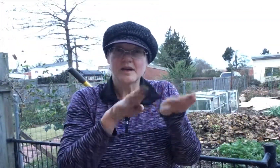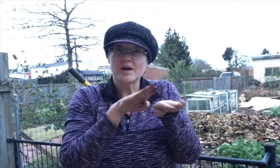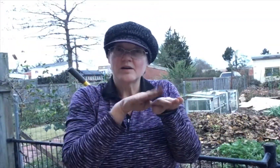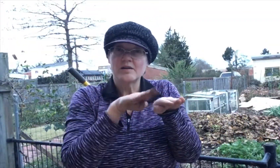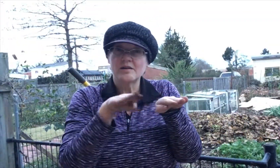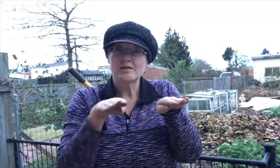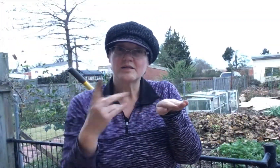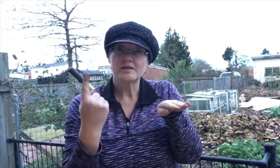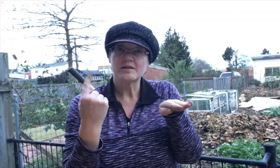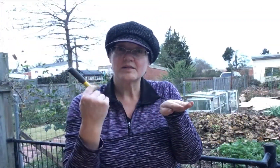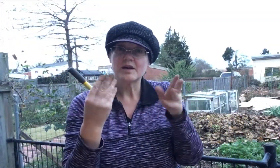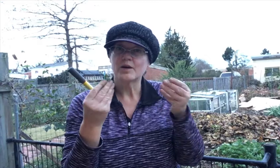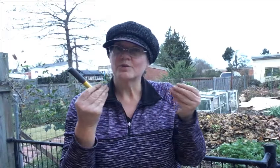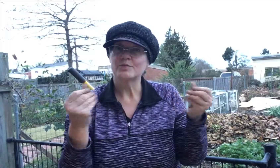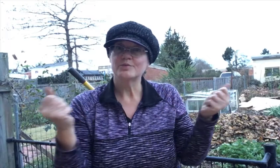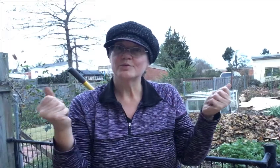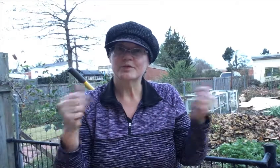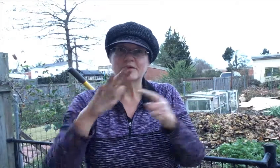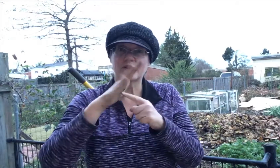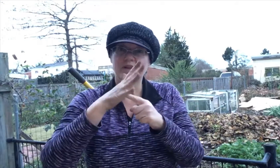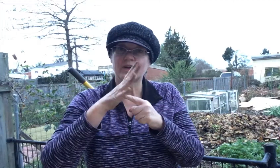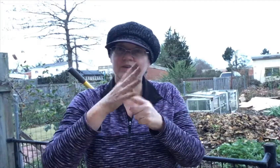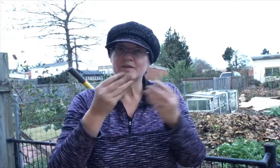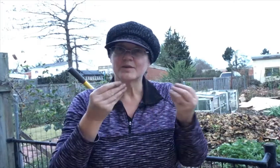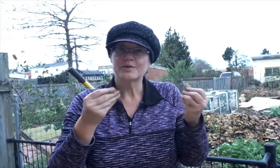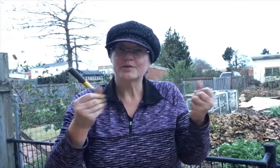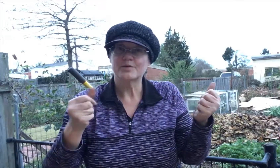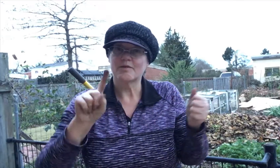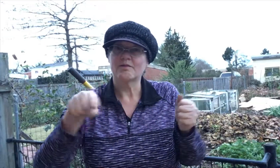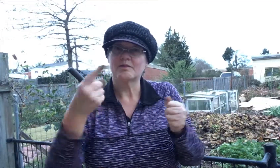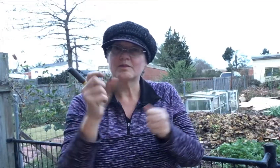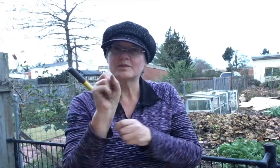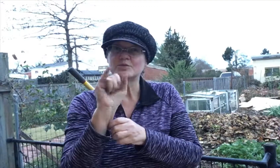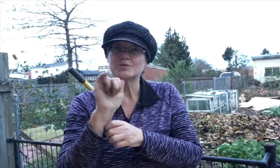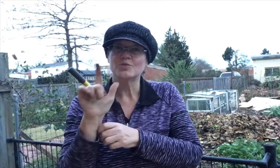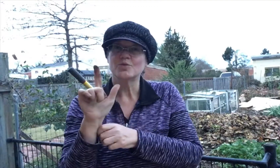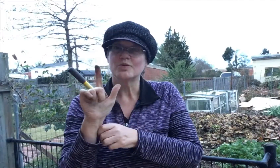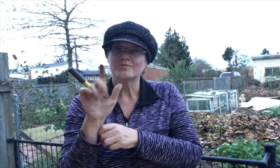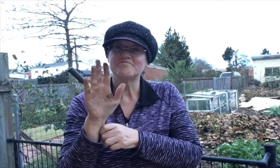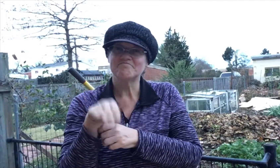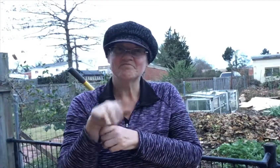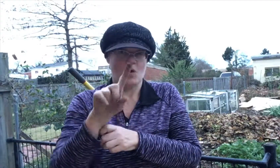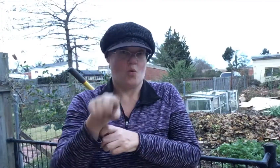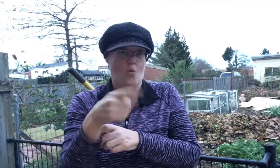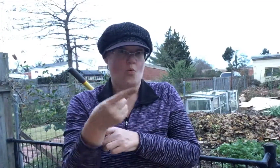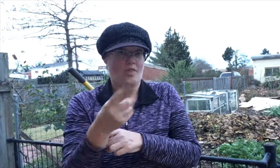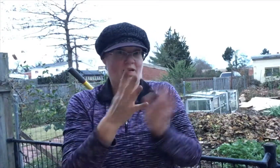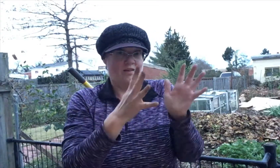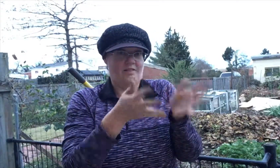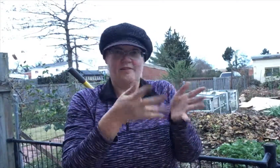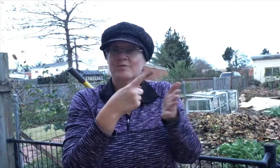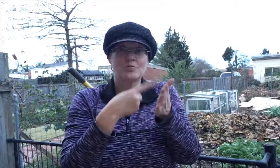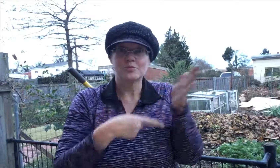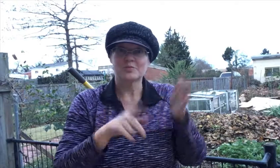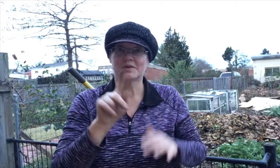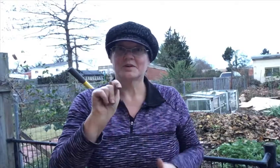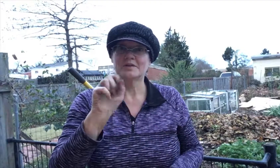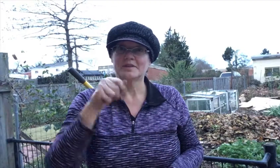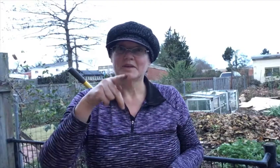Now, did you notice when I was digging in the soil? Last year's cardboard, it's gone. And the leaves too, they've turned into soil. The